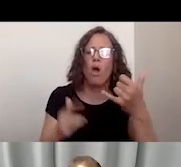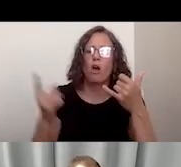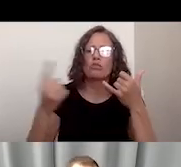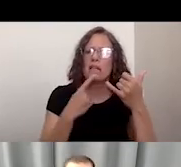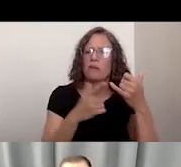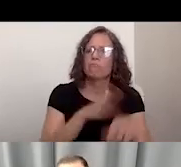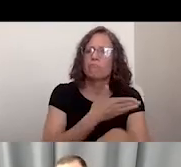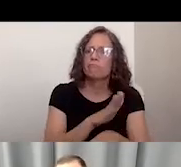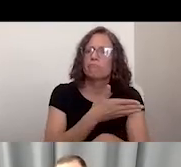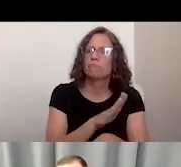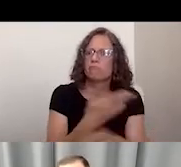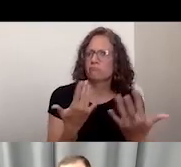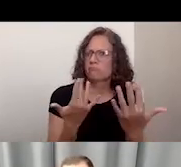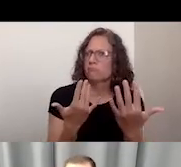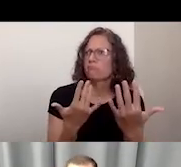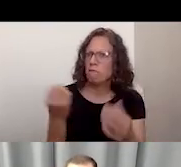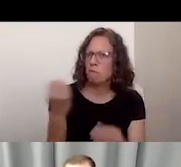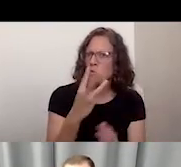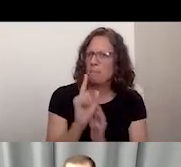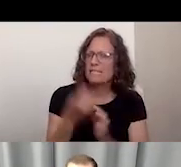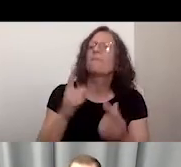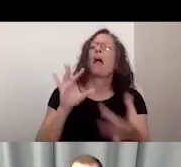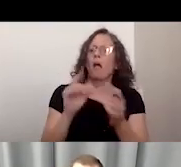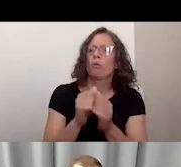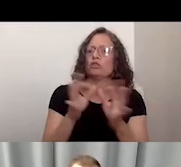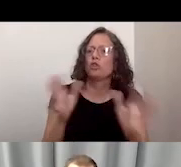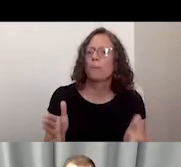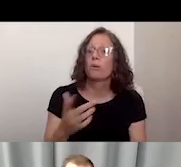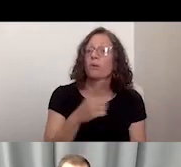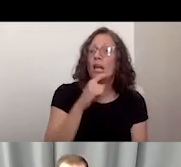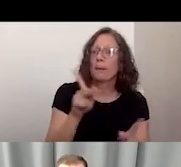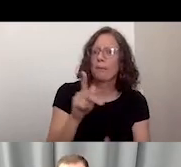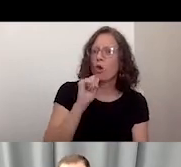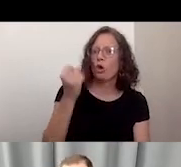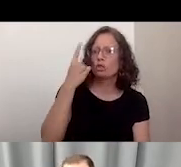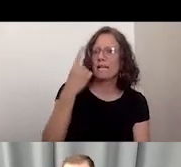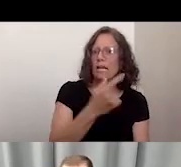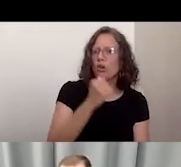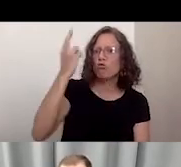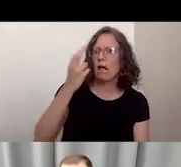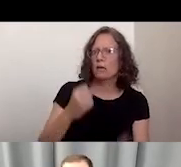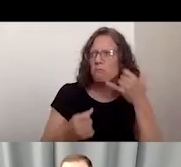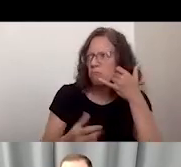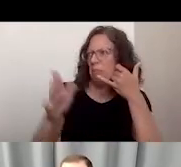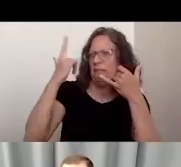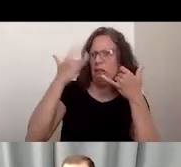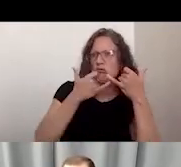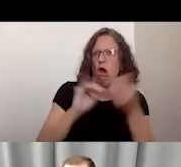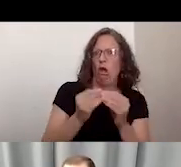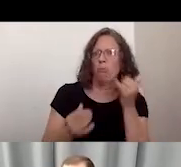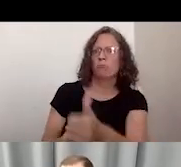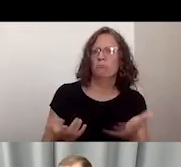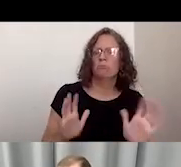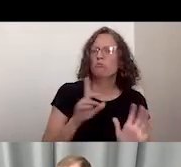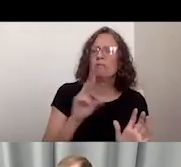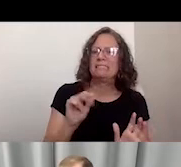delay. My daughter will try to call me and she'll say, "Wow, I was on hold for a couple of minutes and then I finally got the interpreter." A lot of times hearing